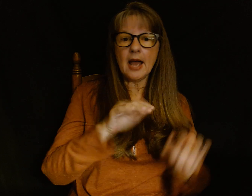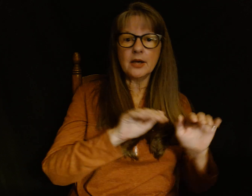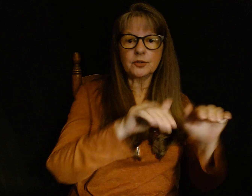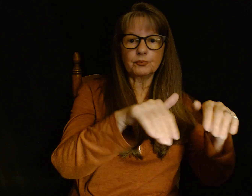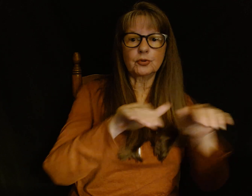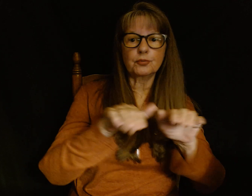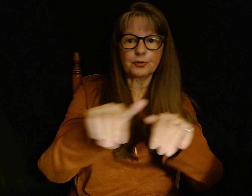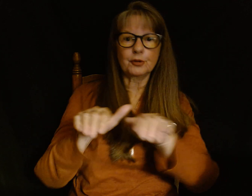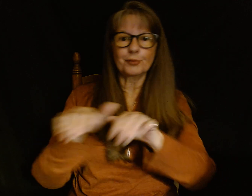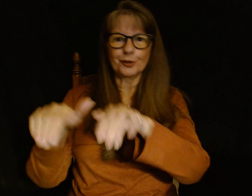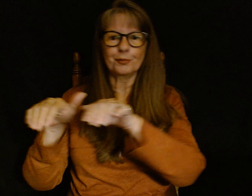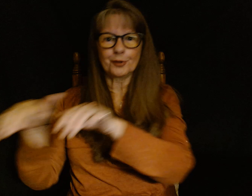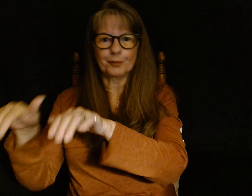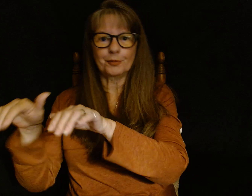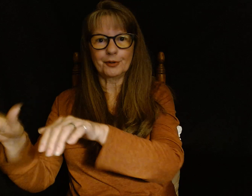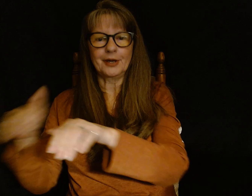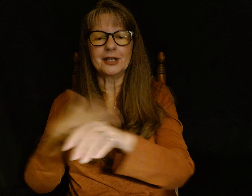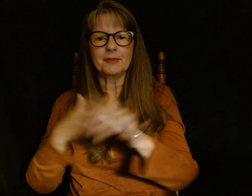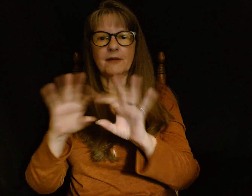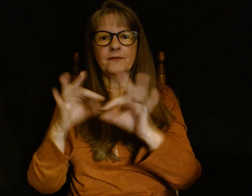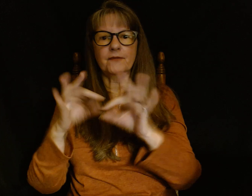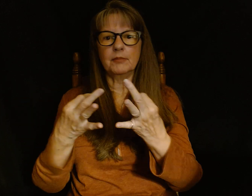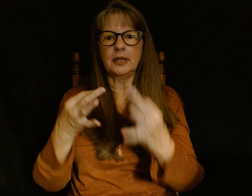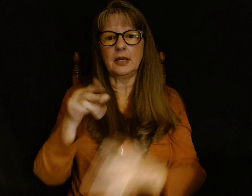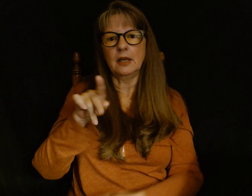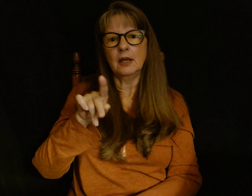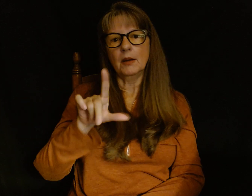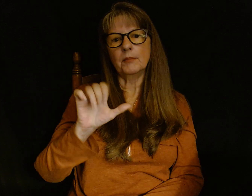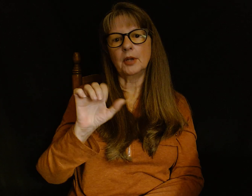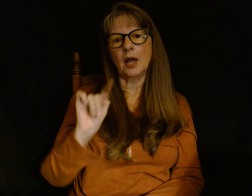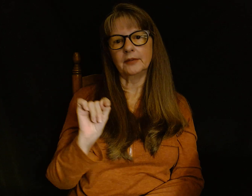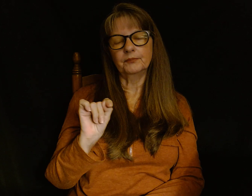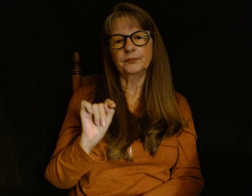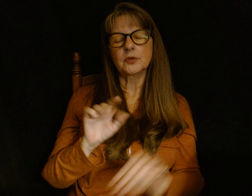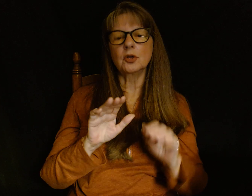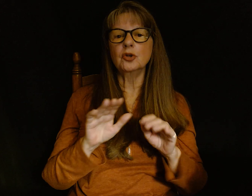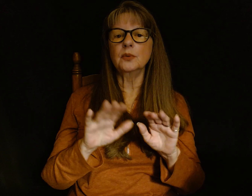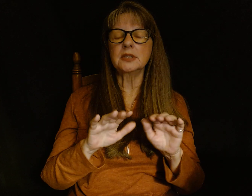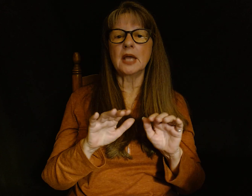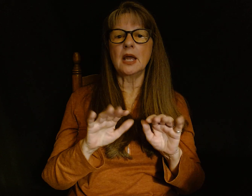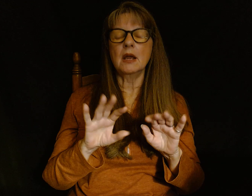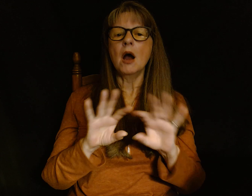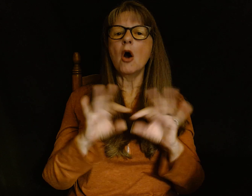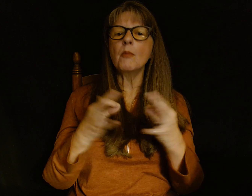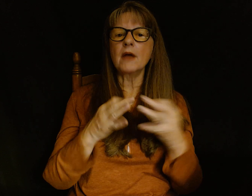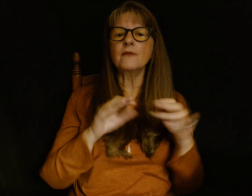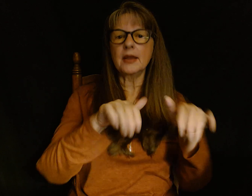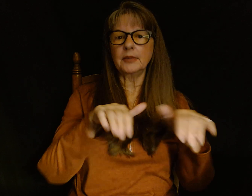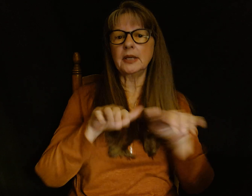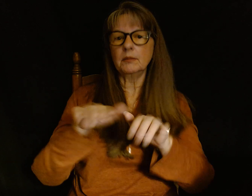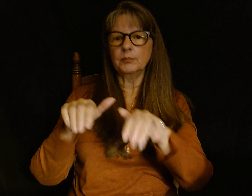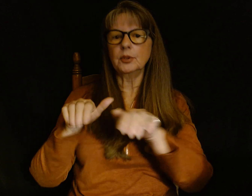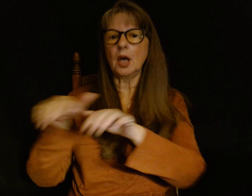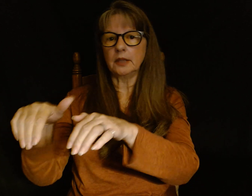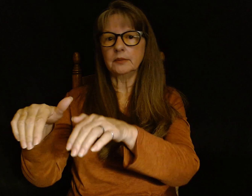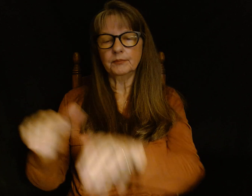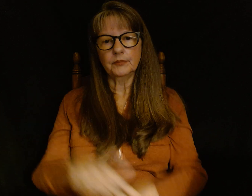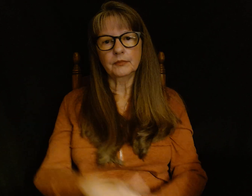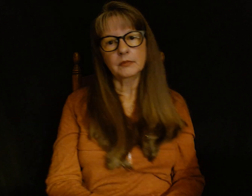has, and it's my family plot. So you would say, oh, my family plot, or